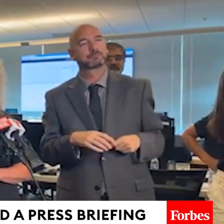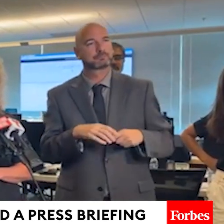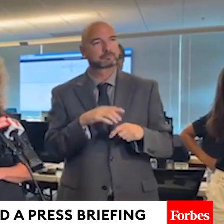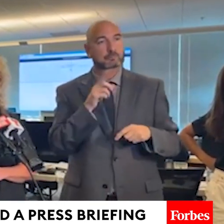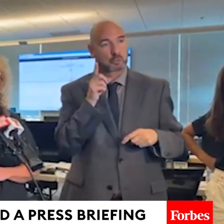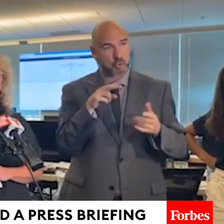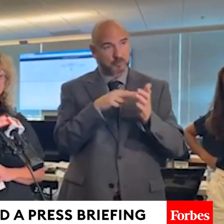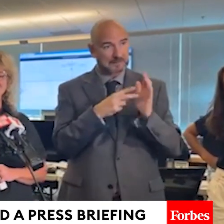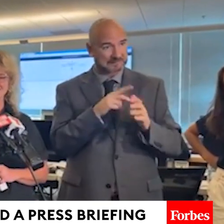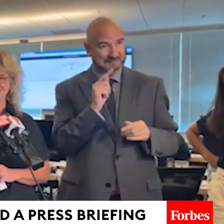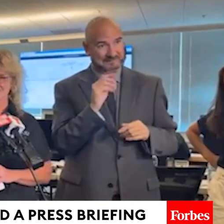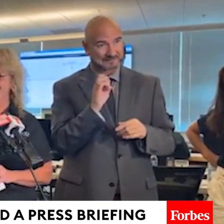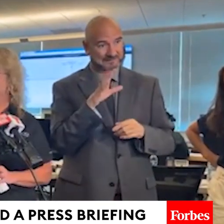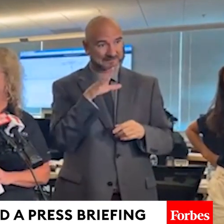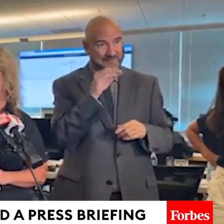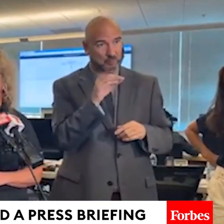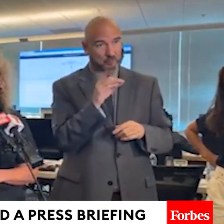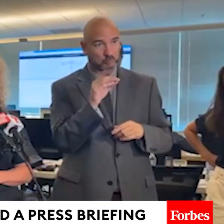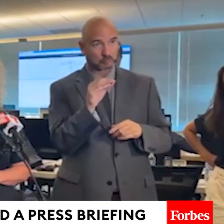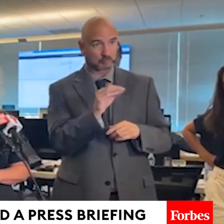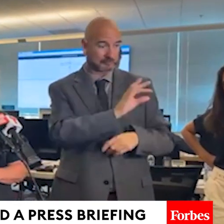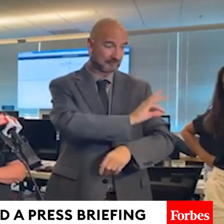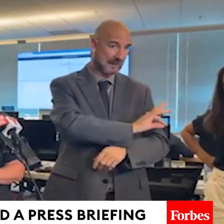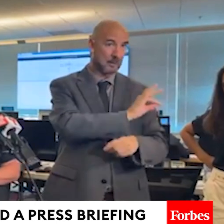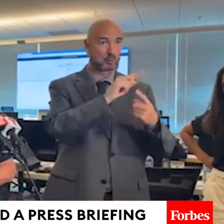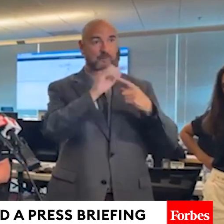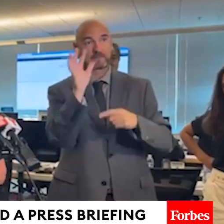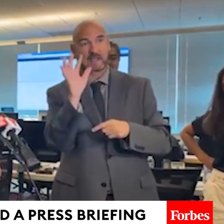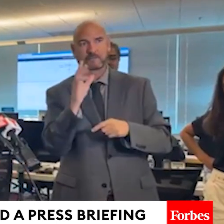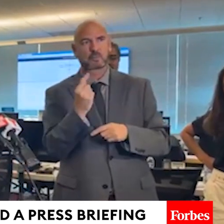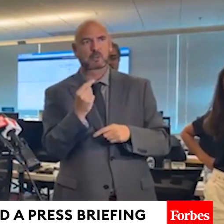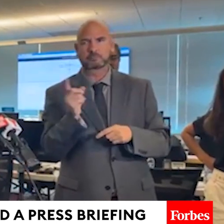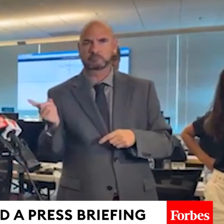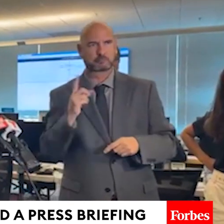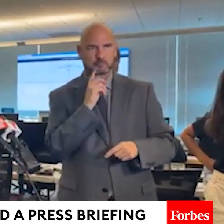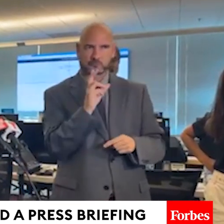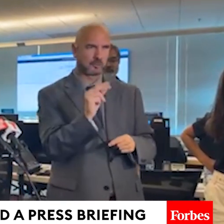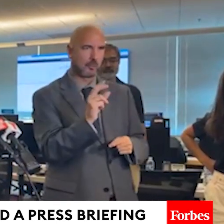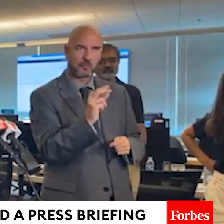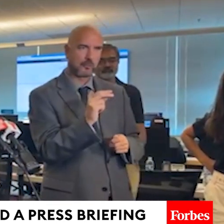is it Tico? No, Tico is not 9 to 7 5. days a week? It is not the bank of Tico.